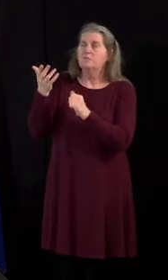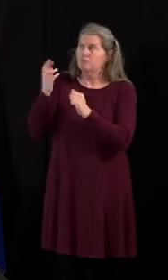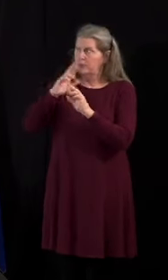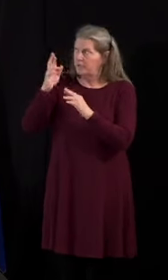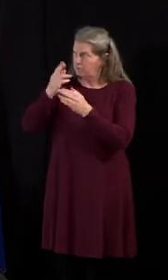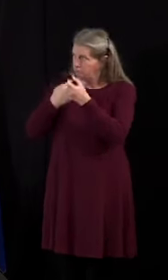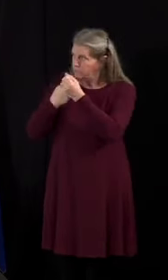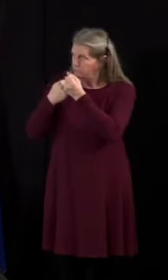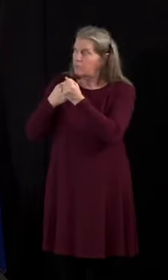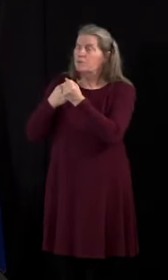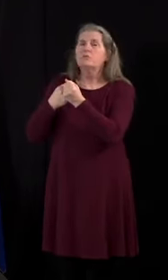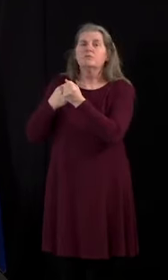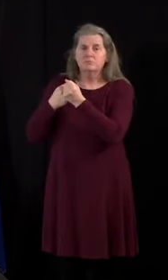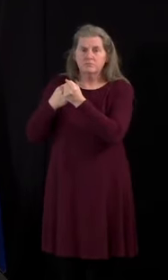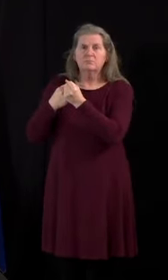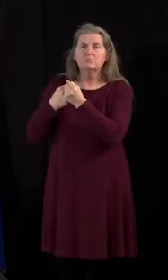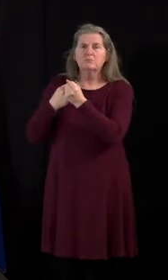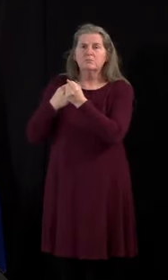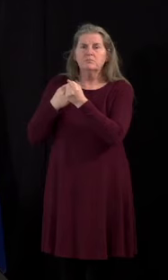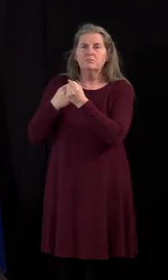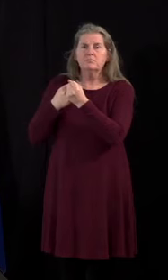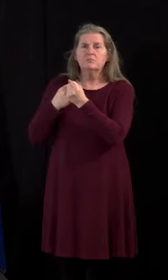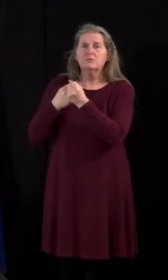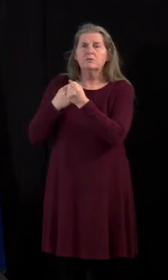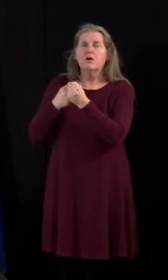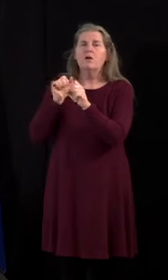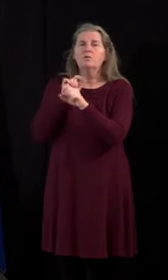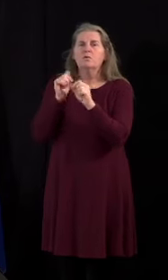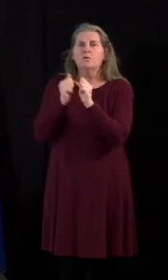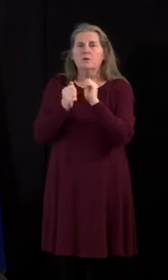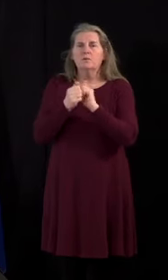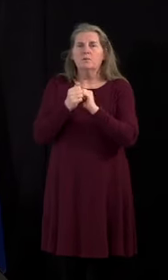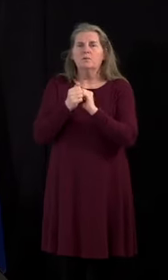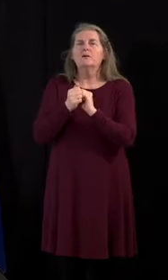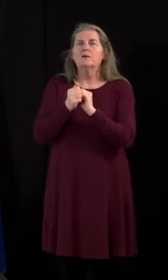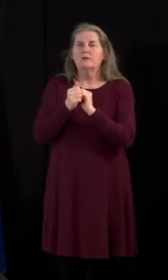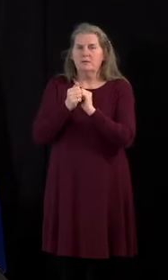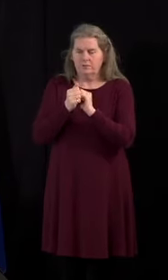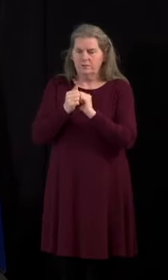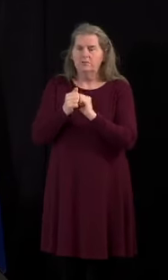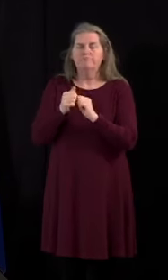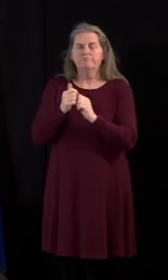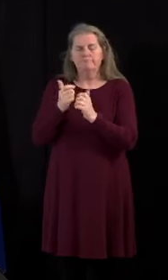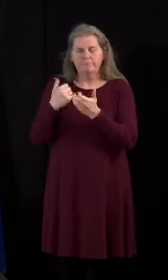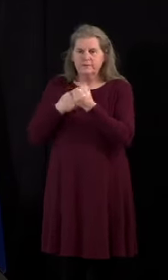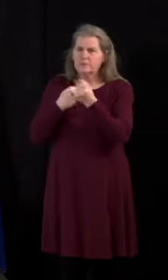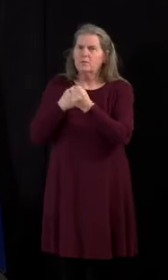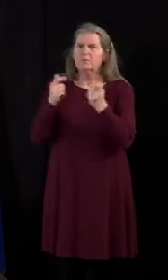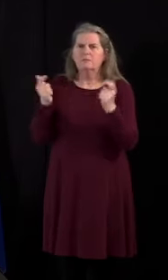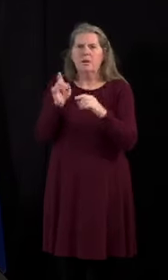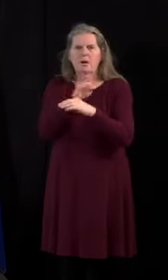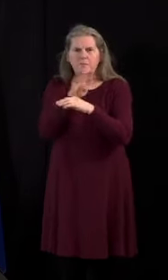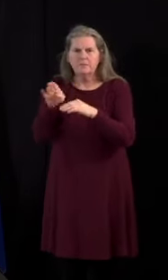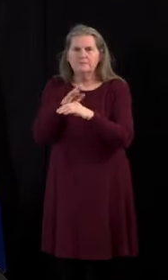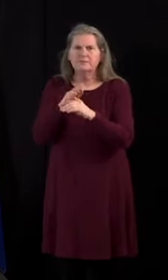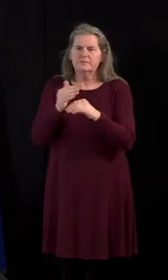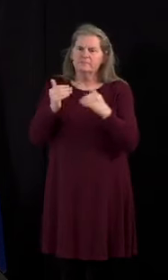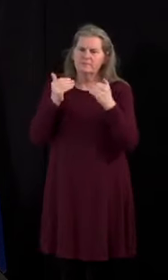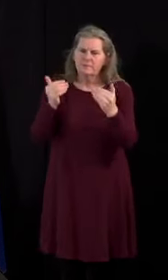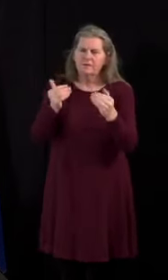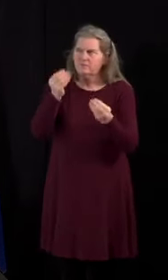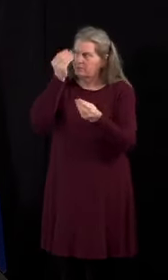support behind that as well. Working with ministering of small business and putting forward